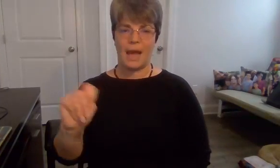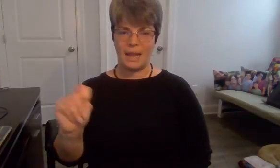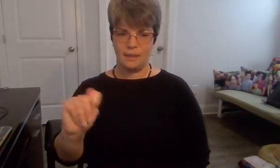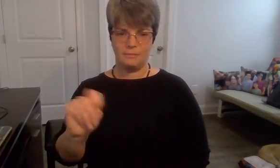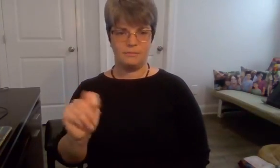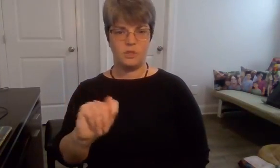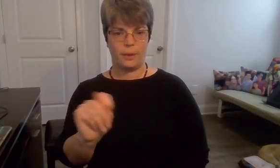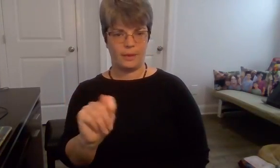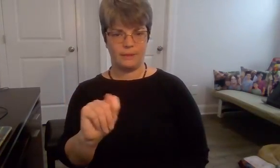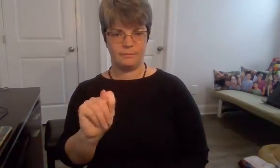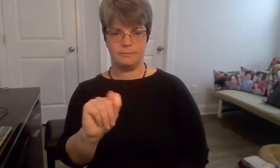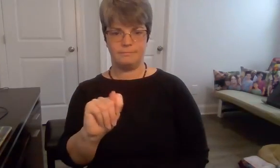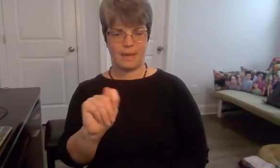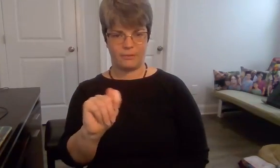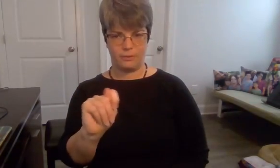Potty, toilet, bathroom.